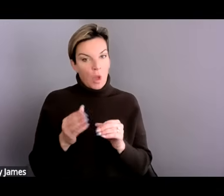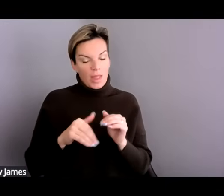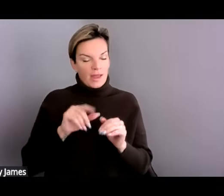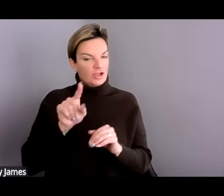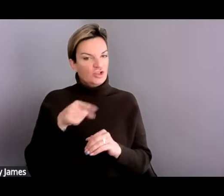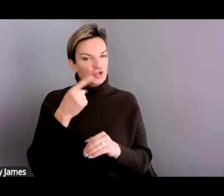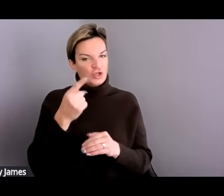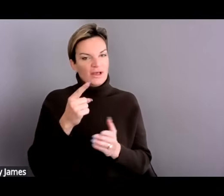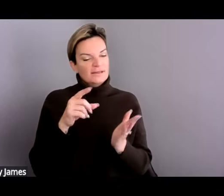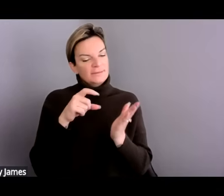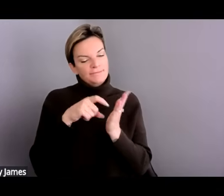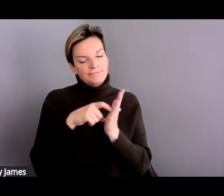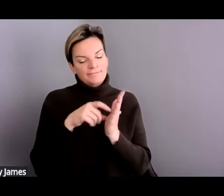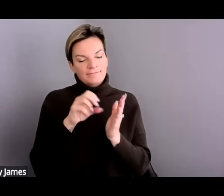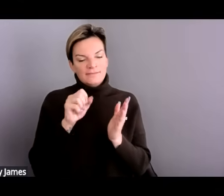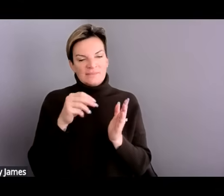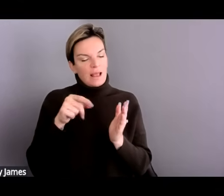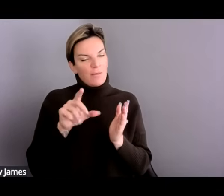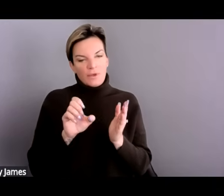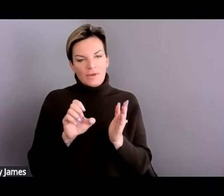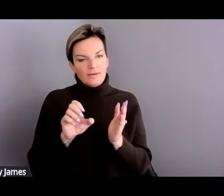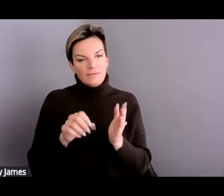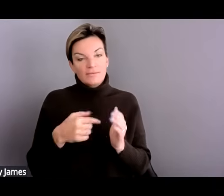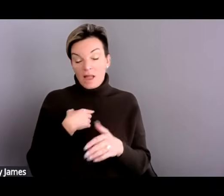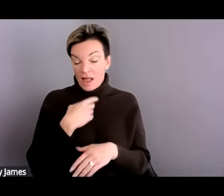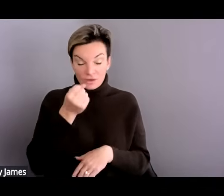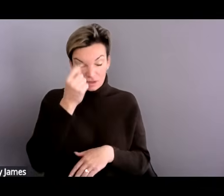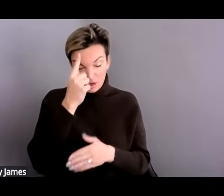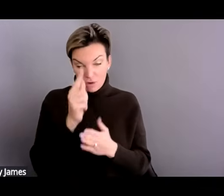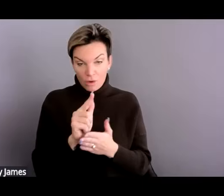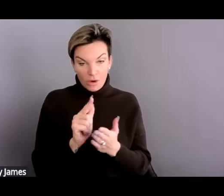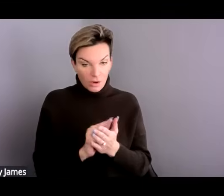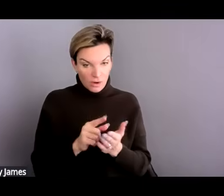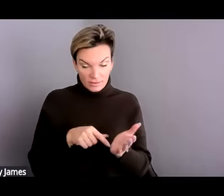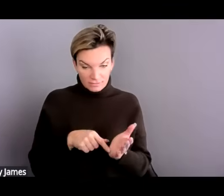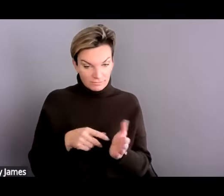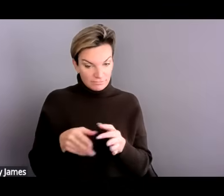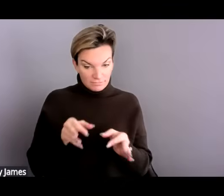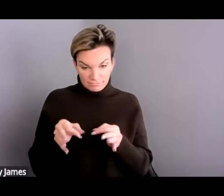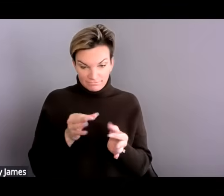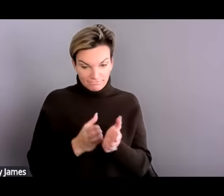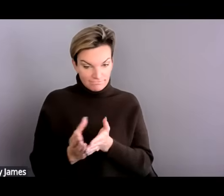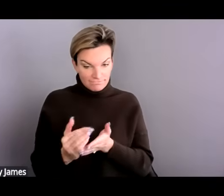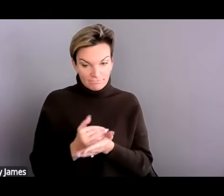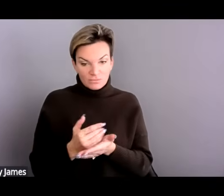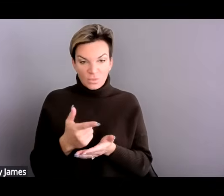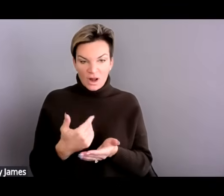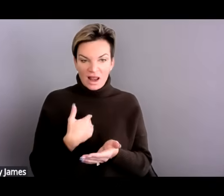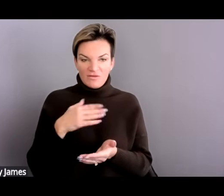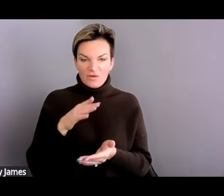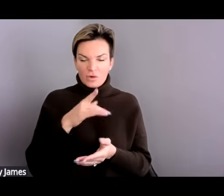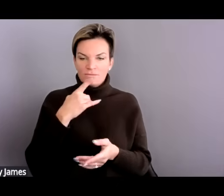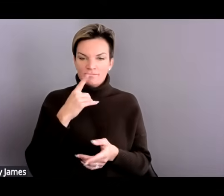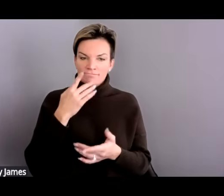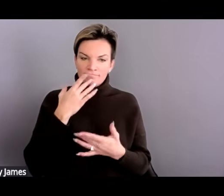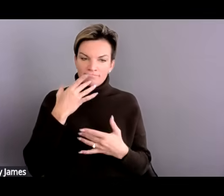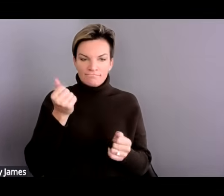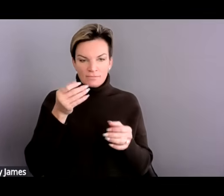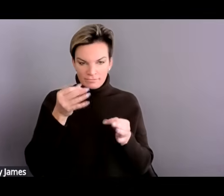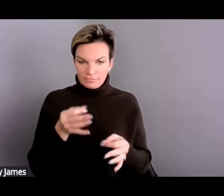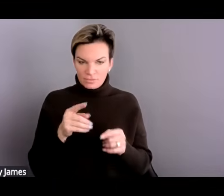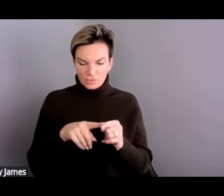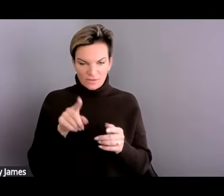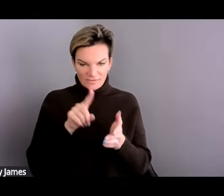Again, I understand the law. It says you have discretion in how you investigate, but it's an abuse of discretion to ignore